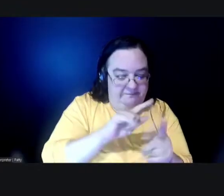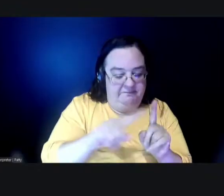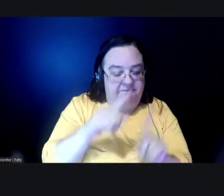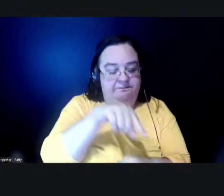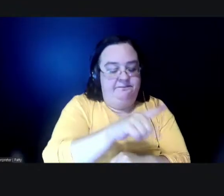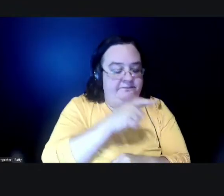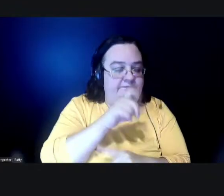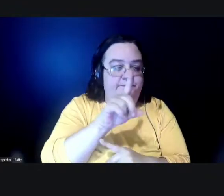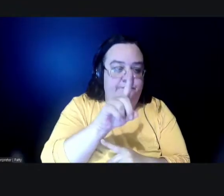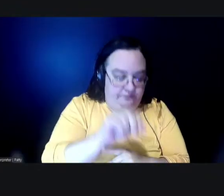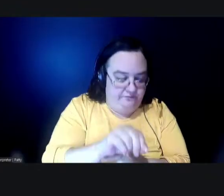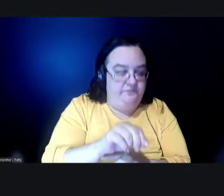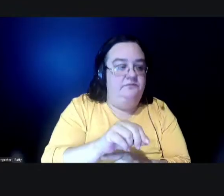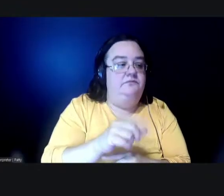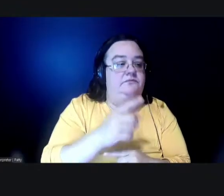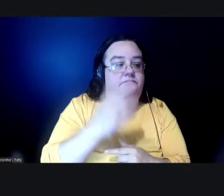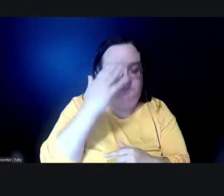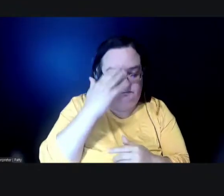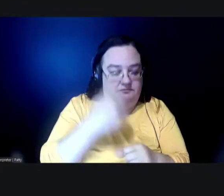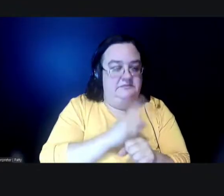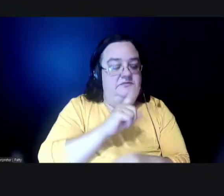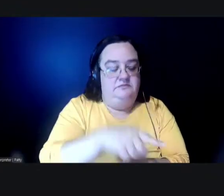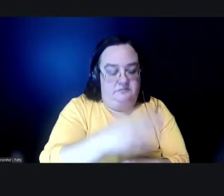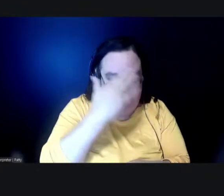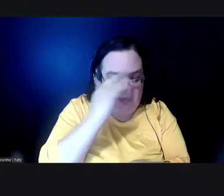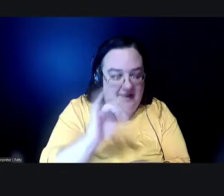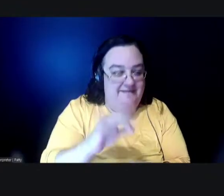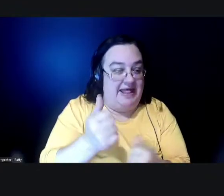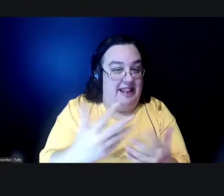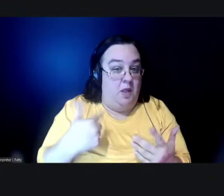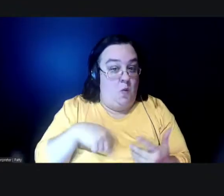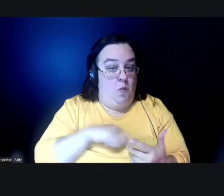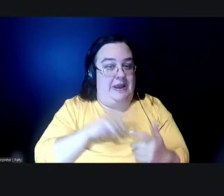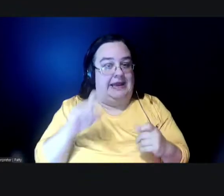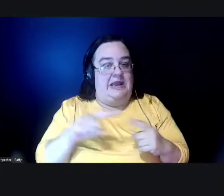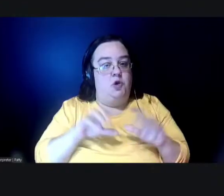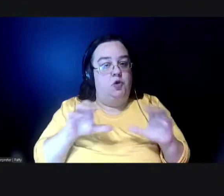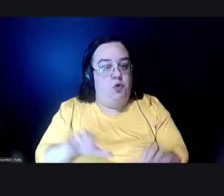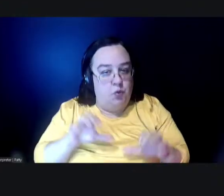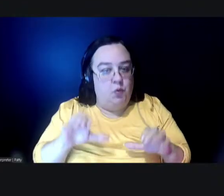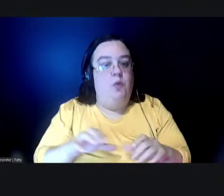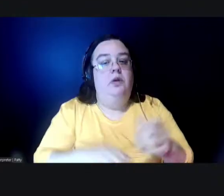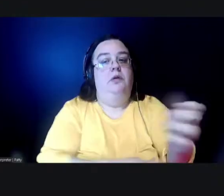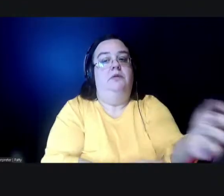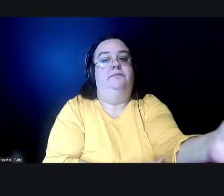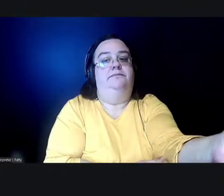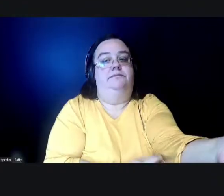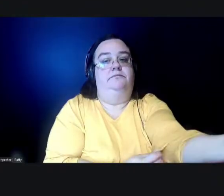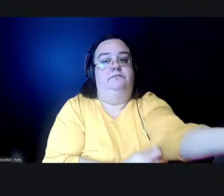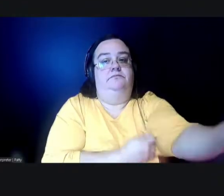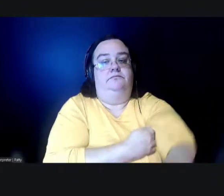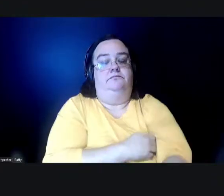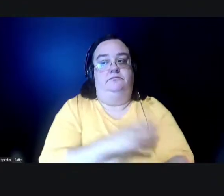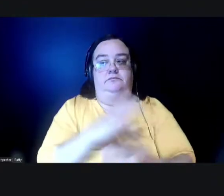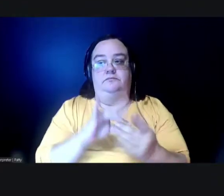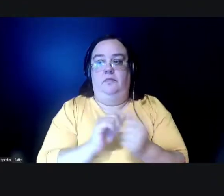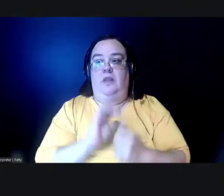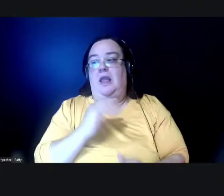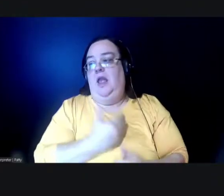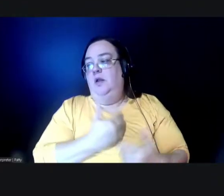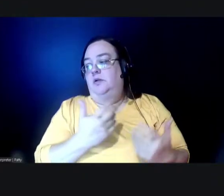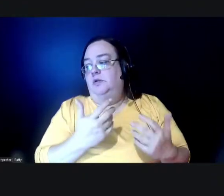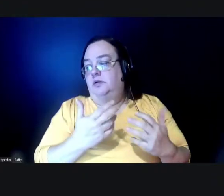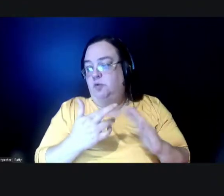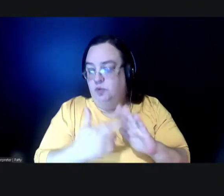do, to make sure that they know, and if there's anything that we need to proactively do regarding our rules, charter,